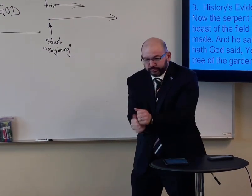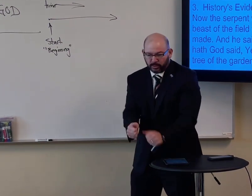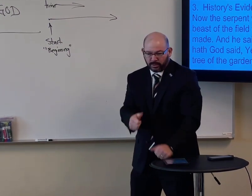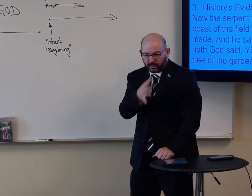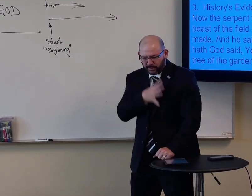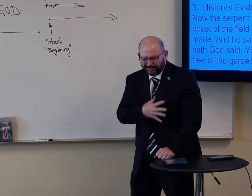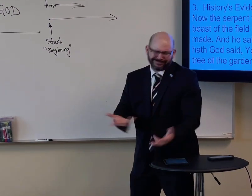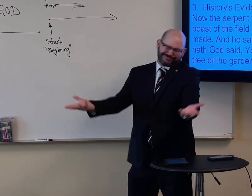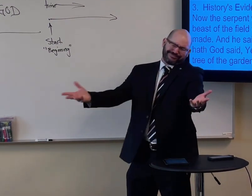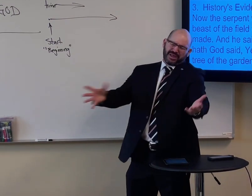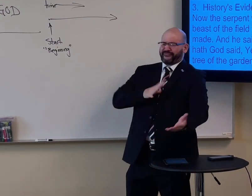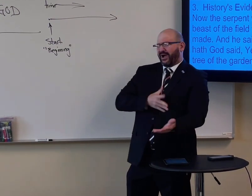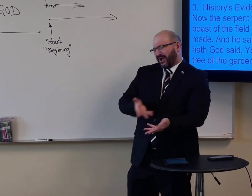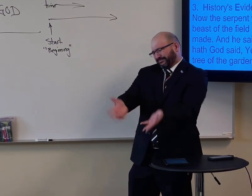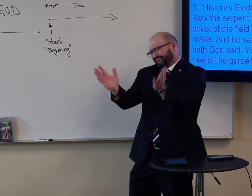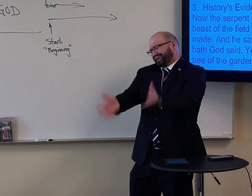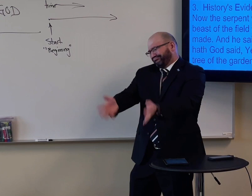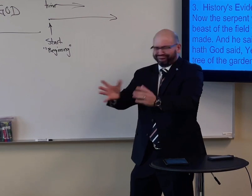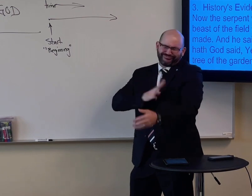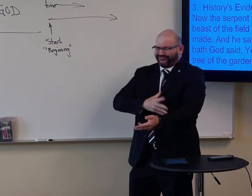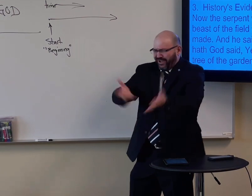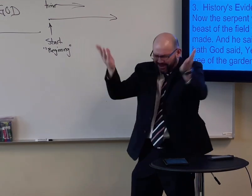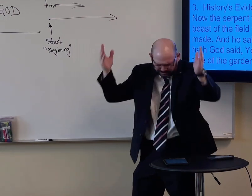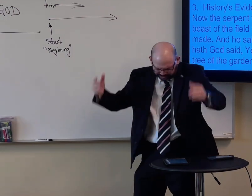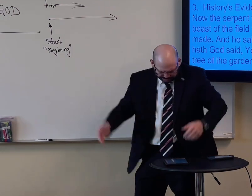Do women want to have relations? Yeah, go ahead.